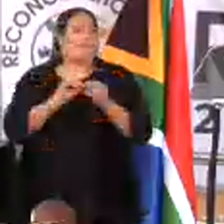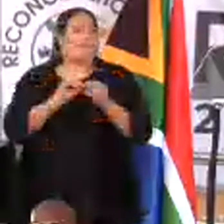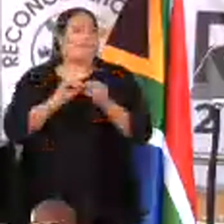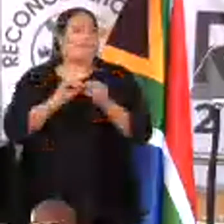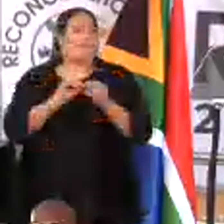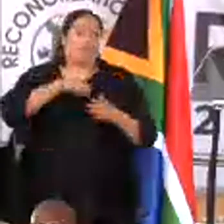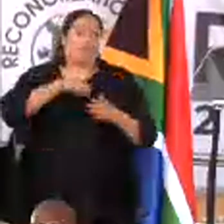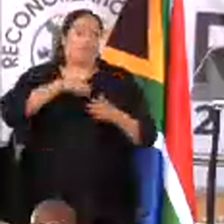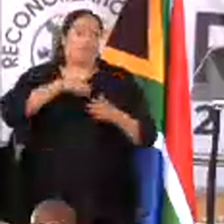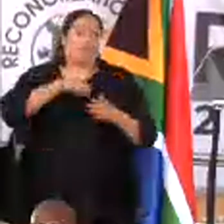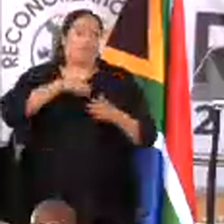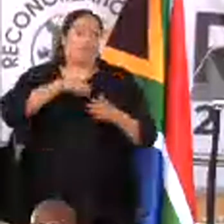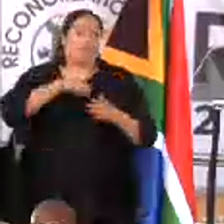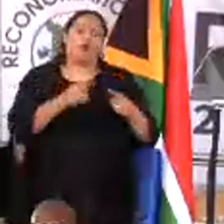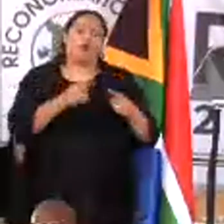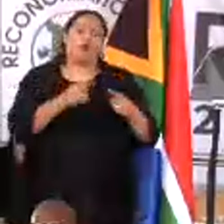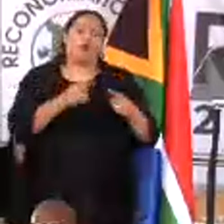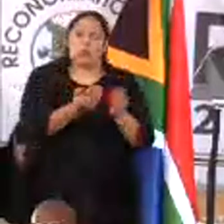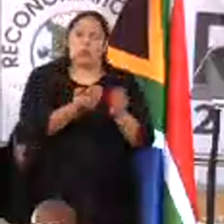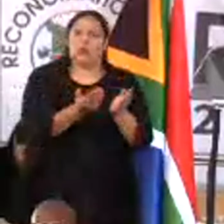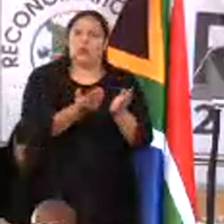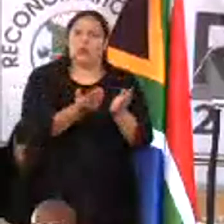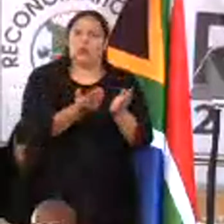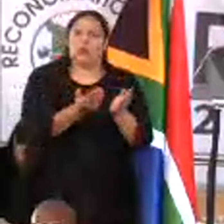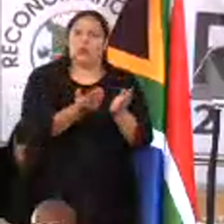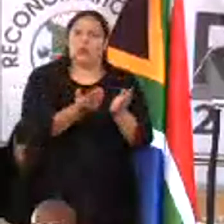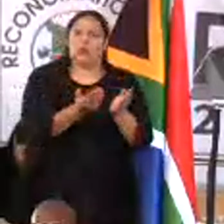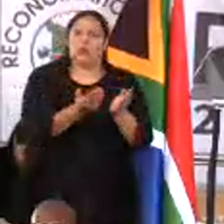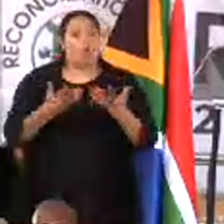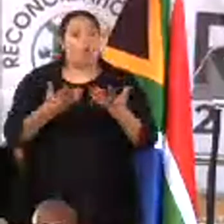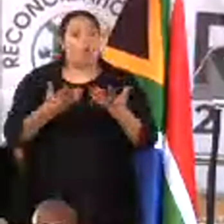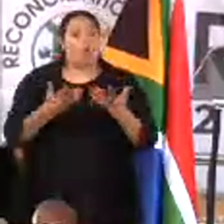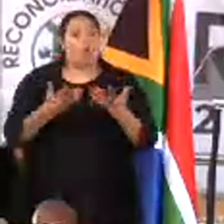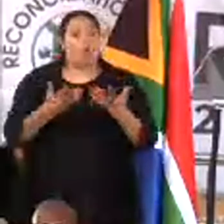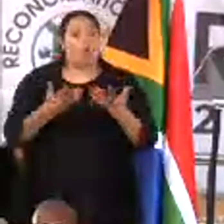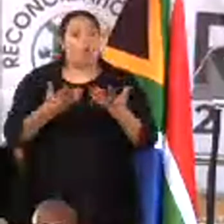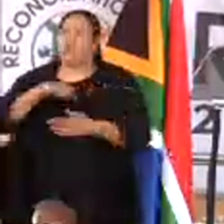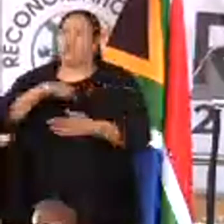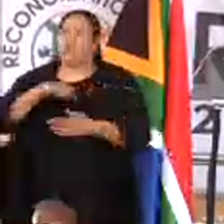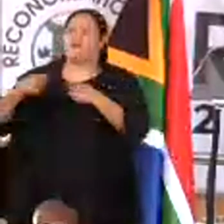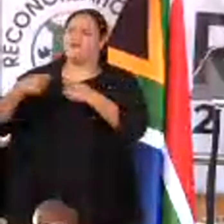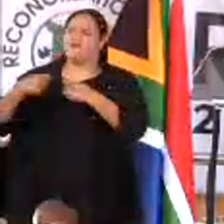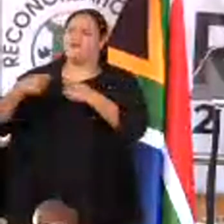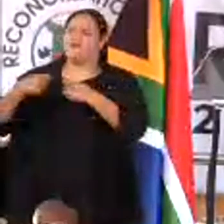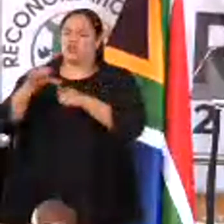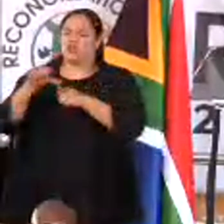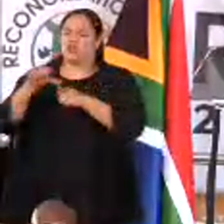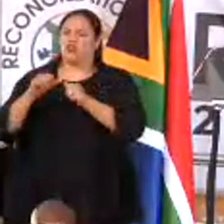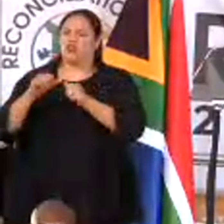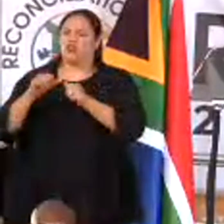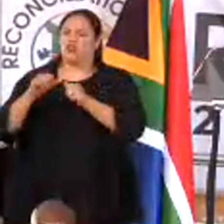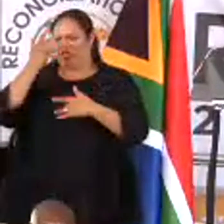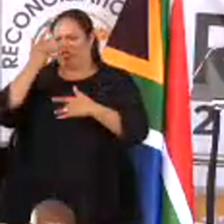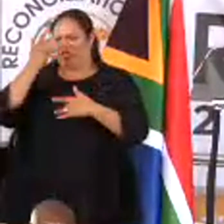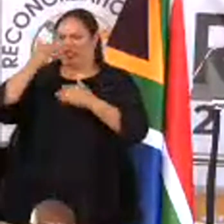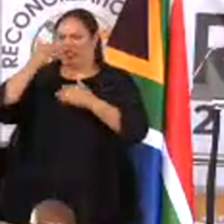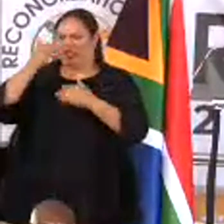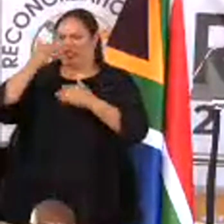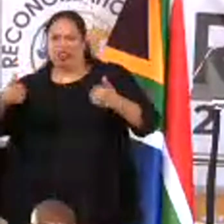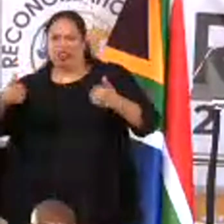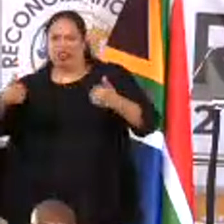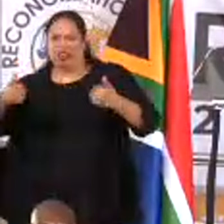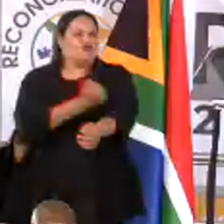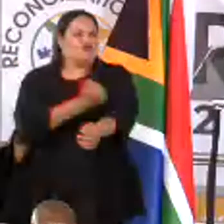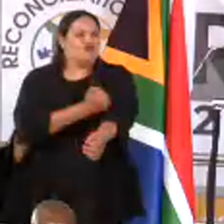our children attend school, in making sure that we fight social ills such as